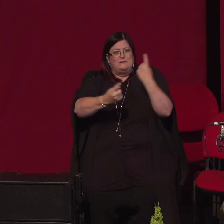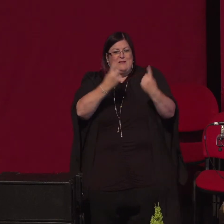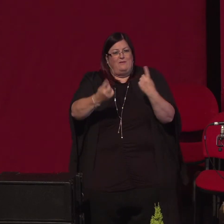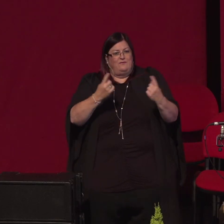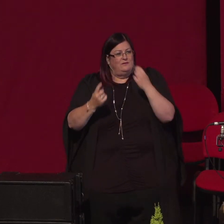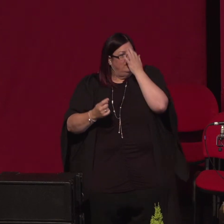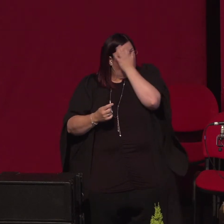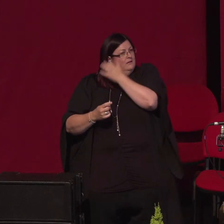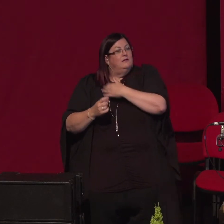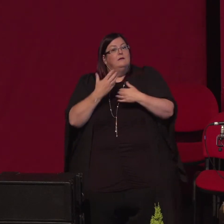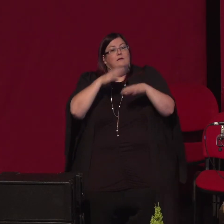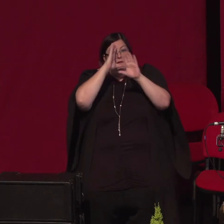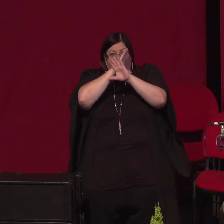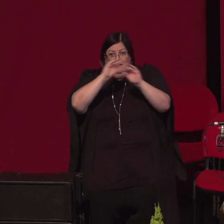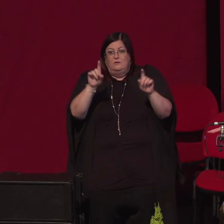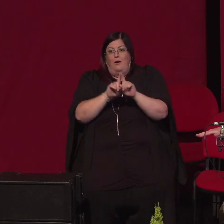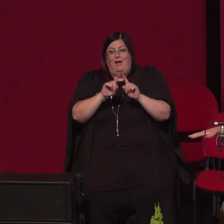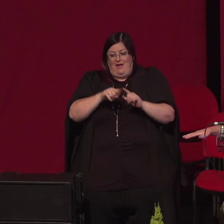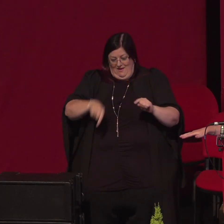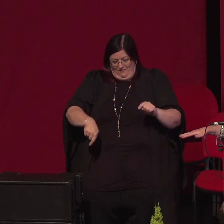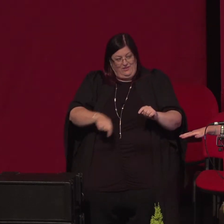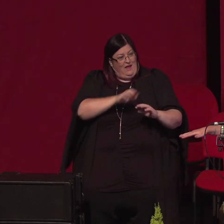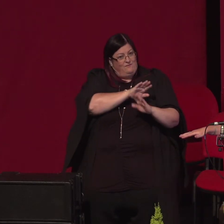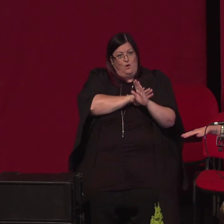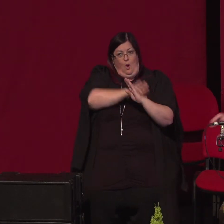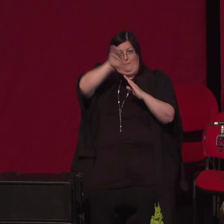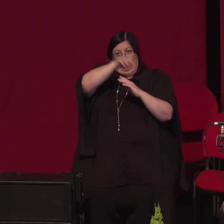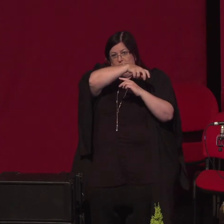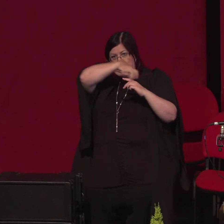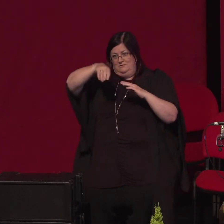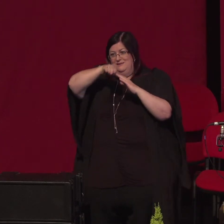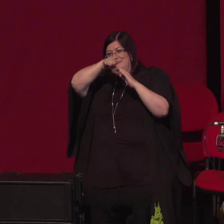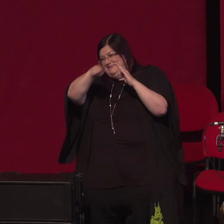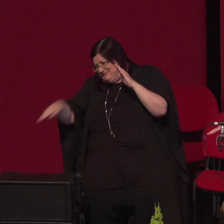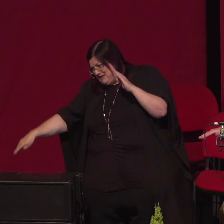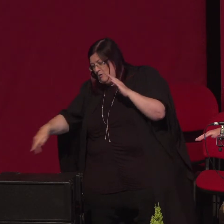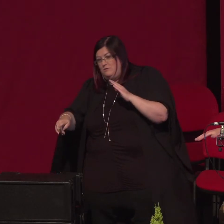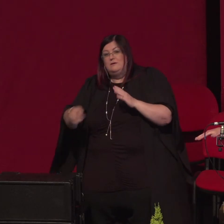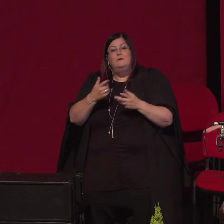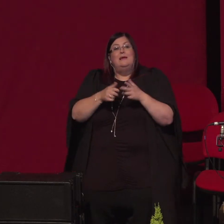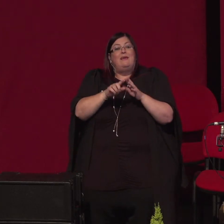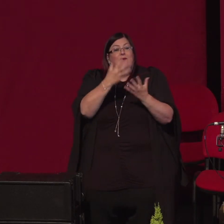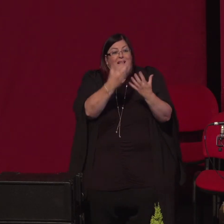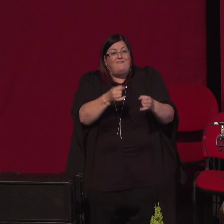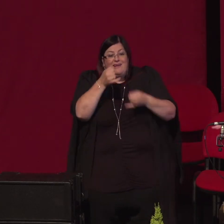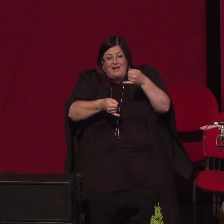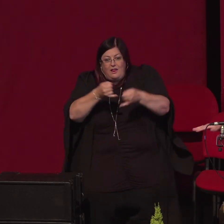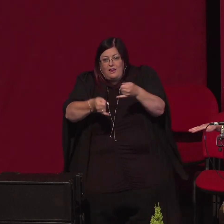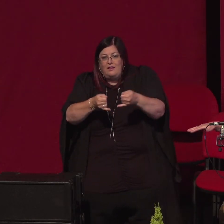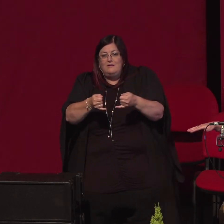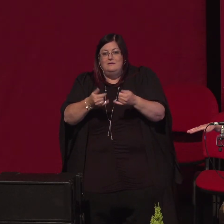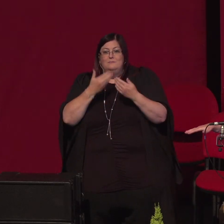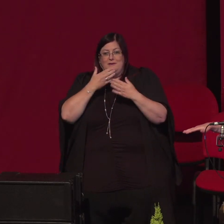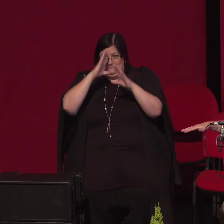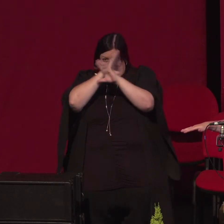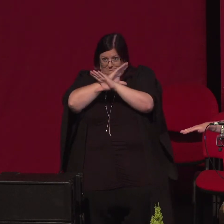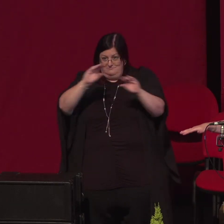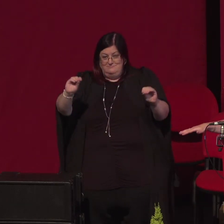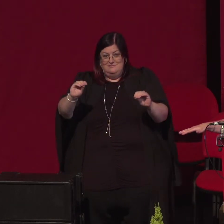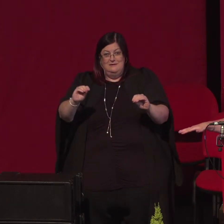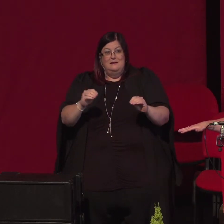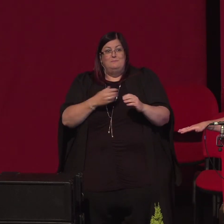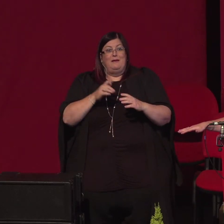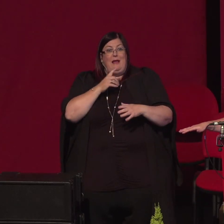A small warning as well, there is a slope coming off the other side. So if you are wearing heels, this will result in a very